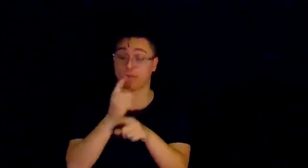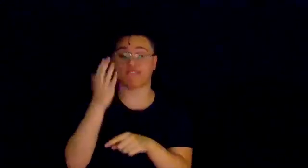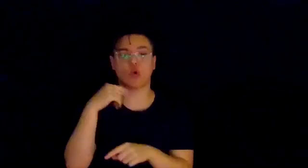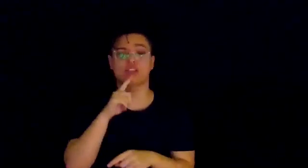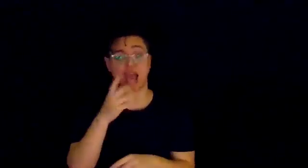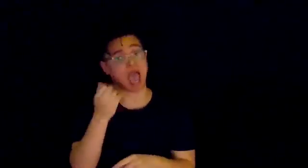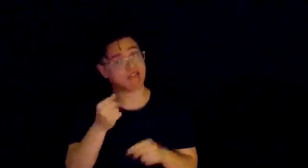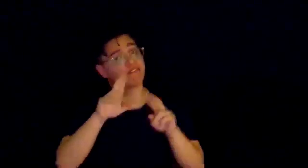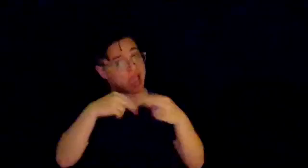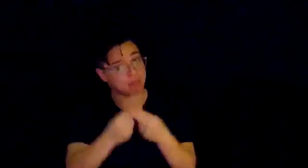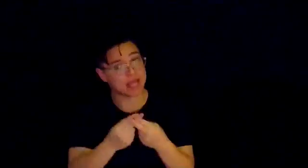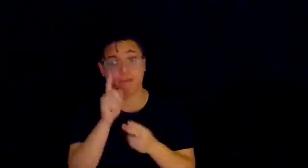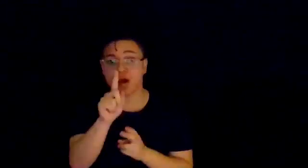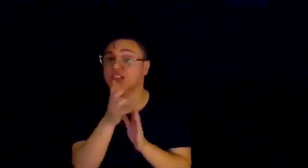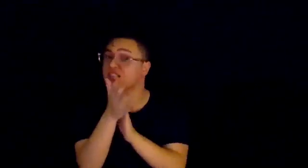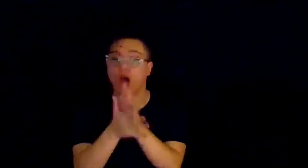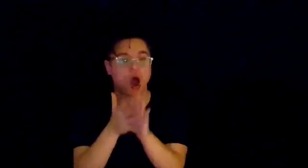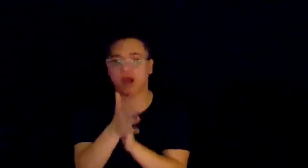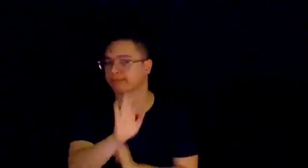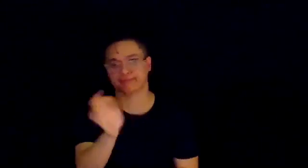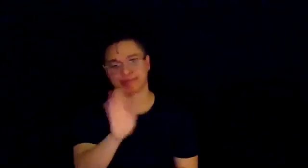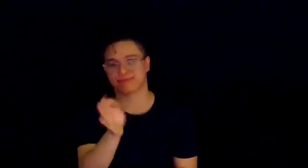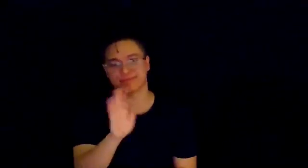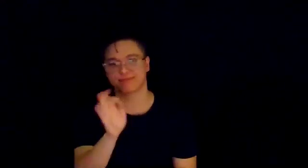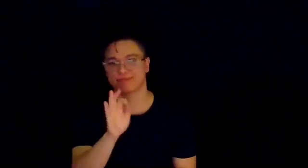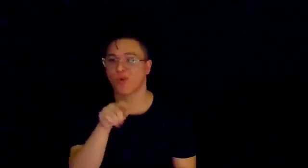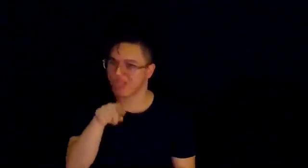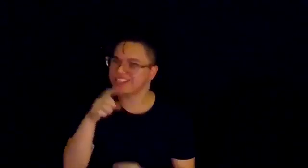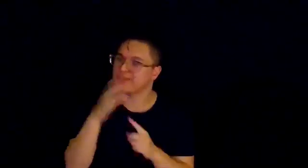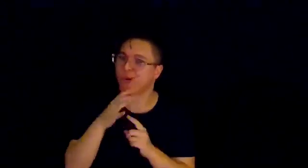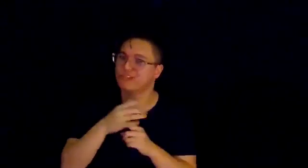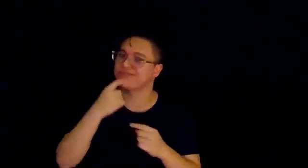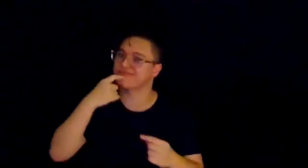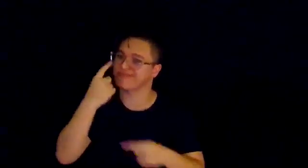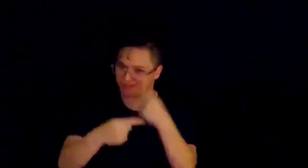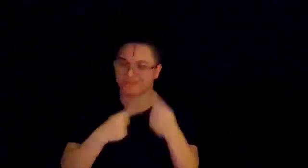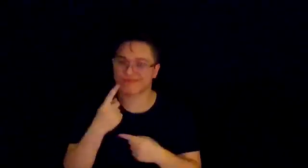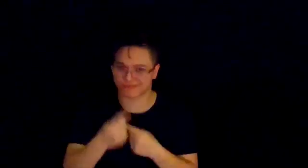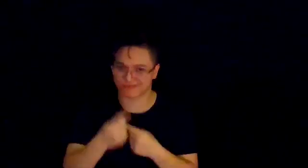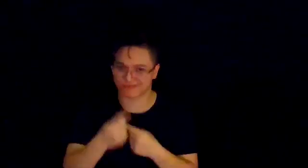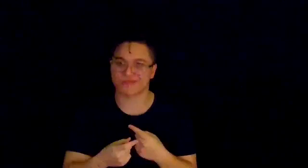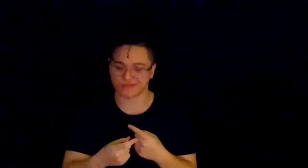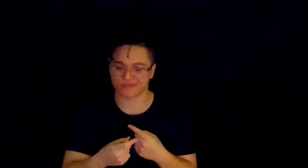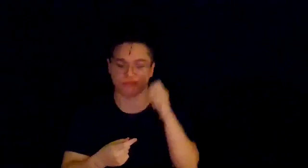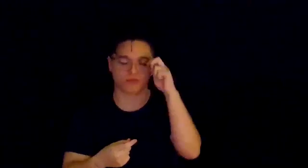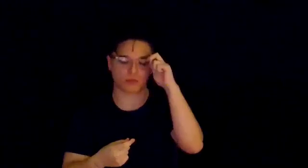For example, Michelle was talking before that she had some family members, but unfortunately they don't sign. And that's really important information for